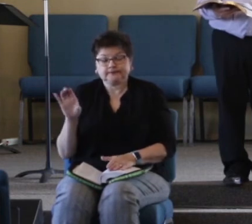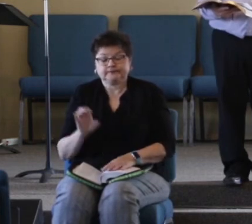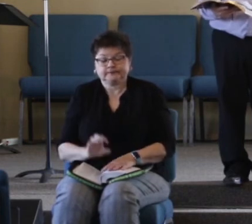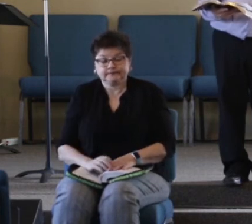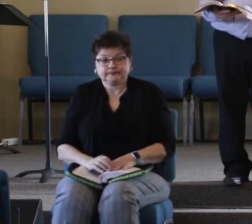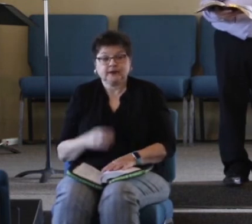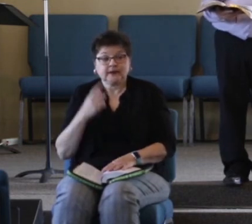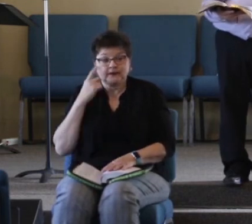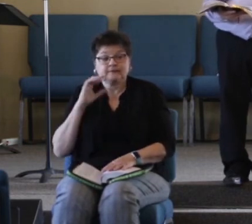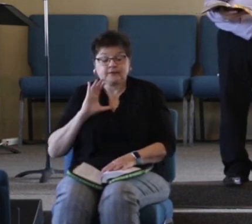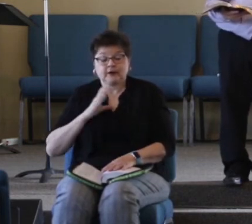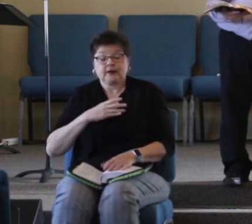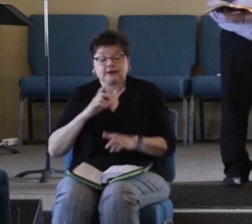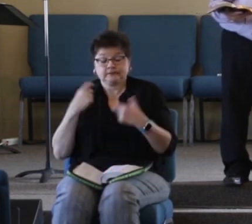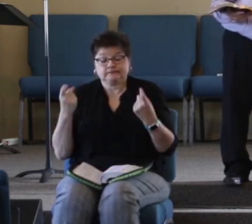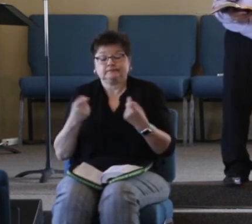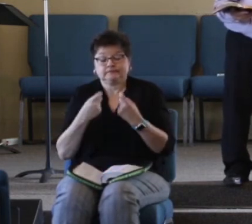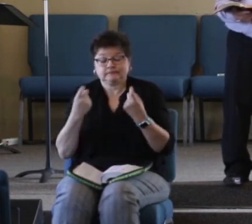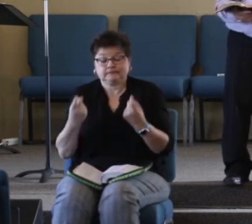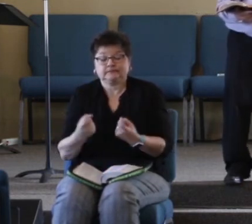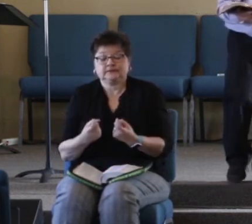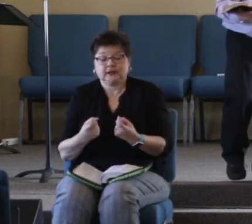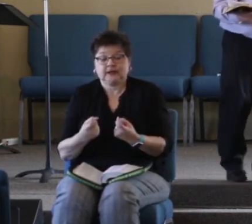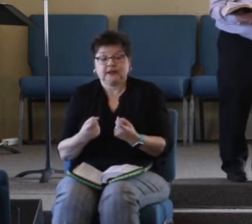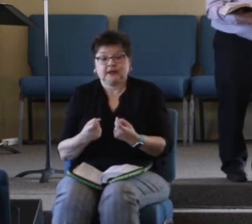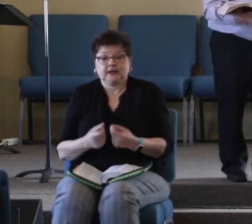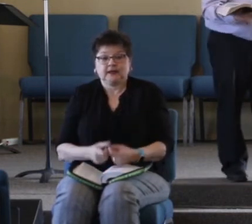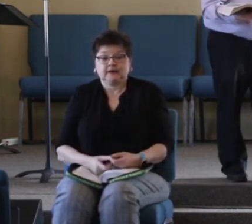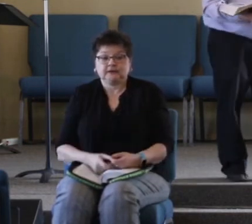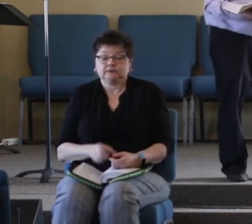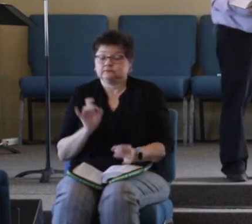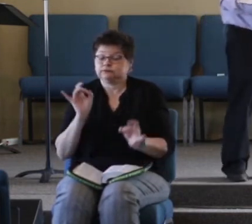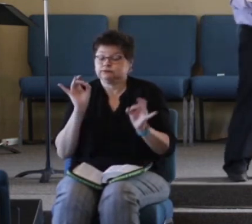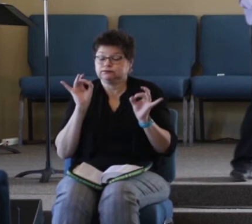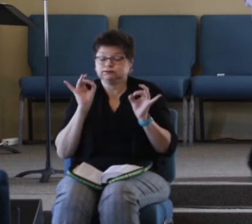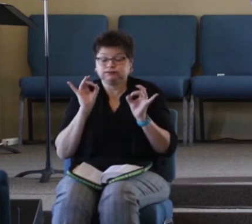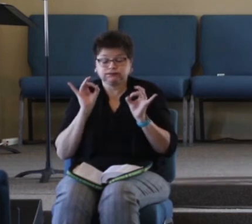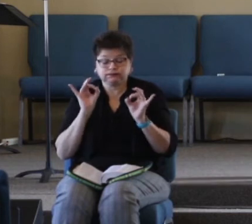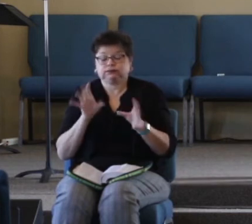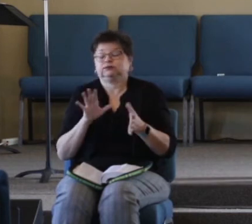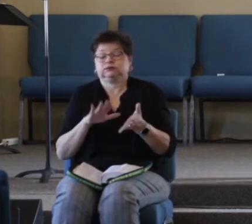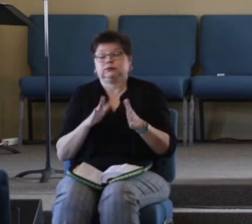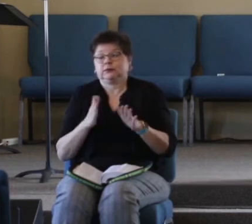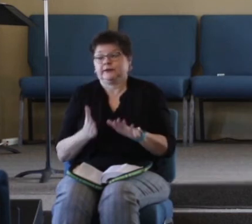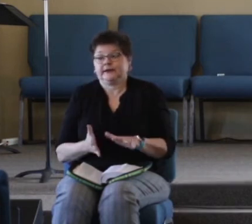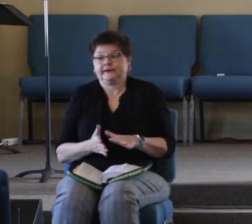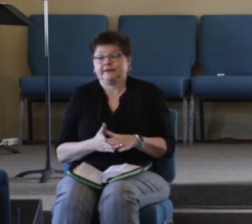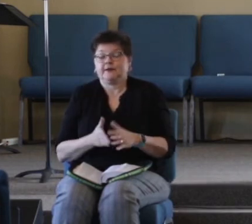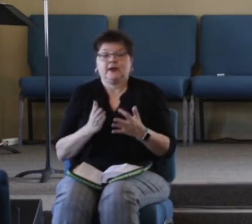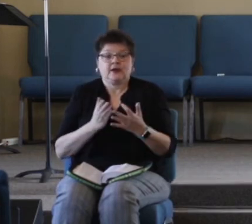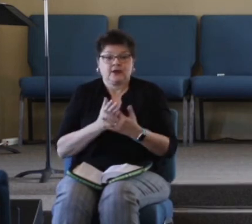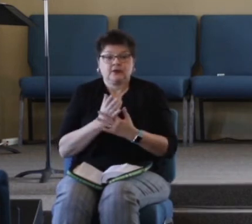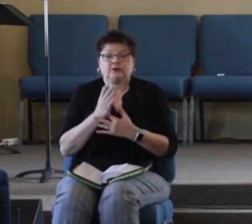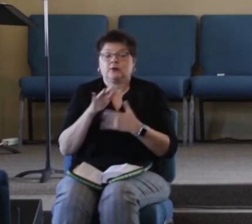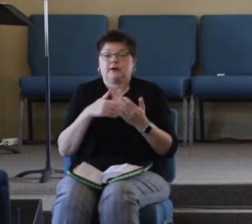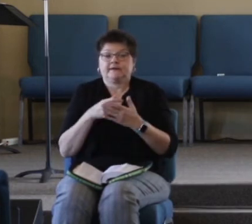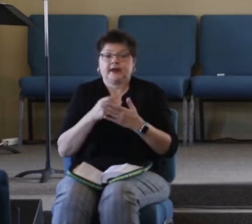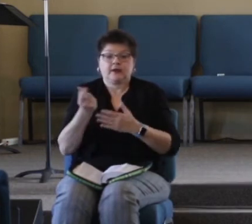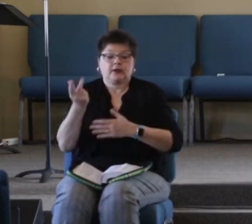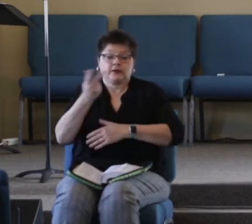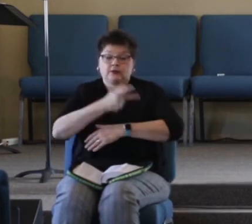for our sins. An agonizing death. And yet, through all of that, 3 days